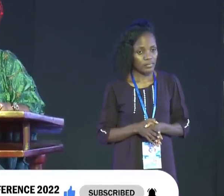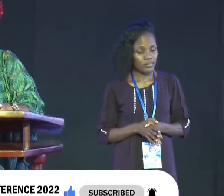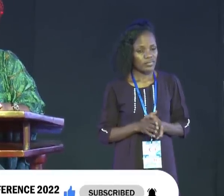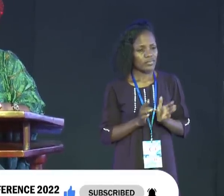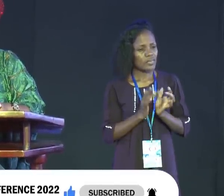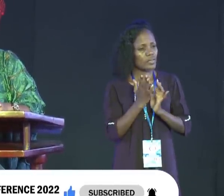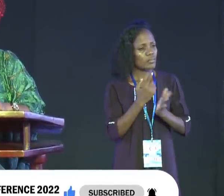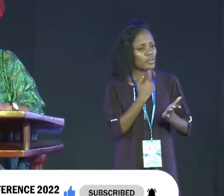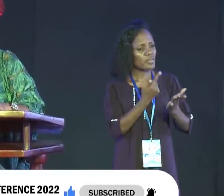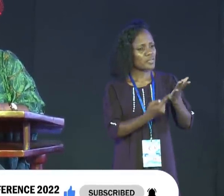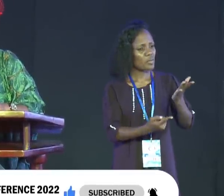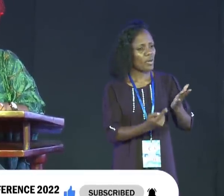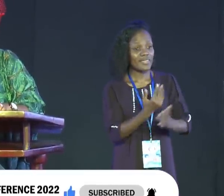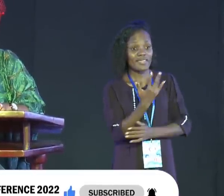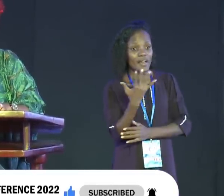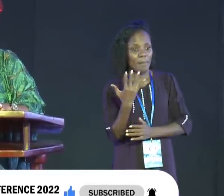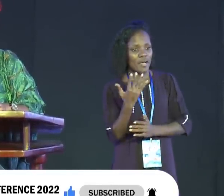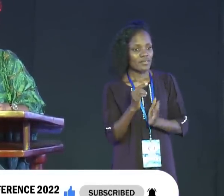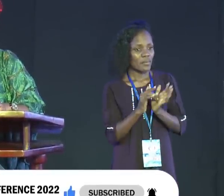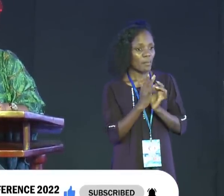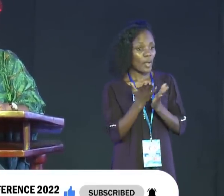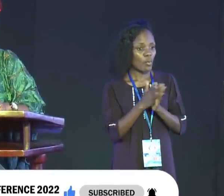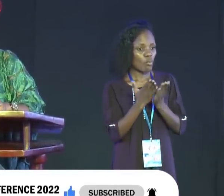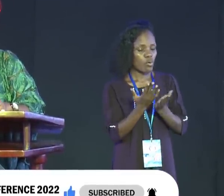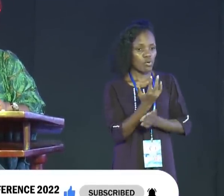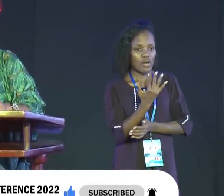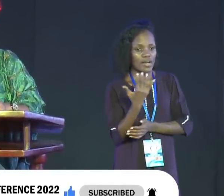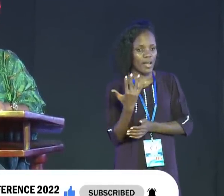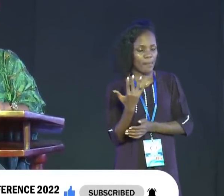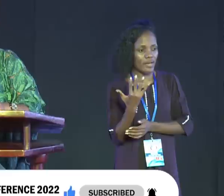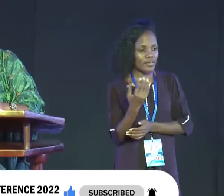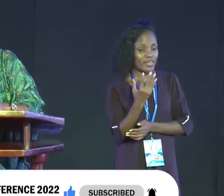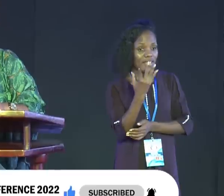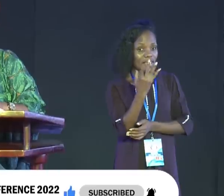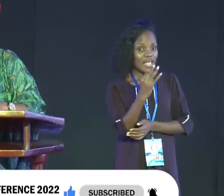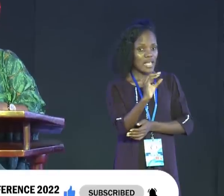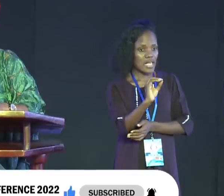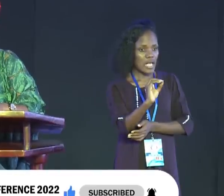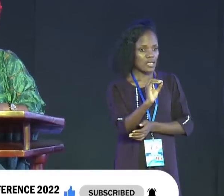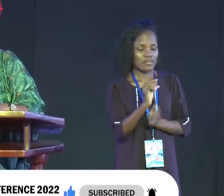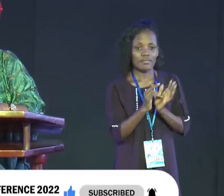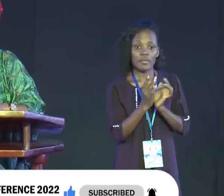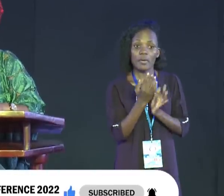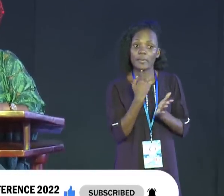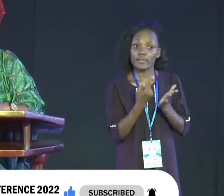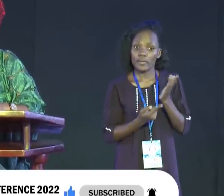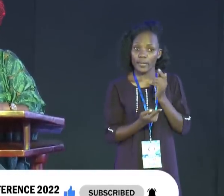Bible egamba mu kitabo ky'Okubala esula ya 3. Numbers, the chapter is 30, the Bible says.